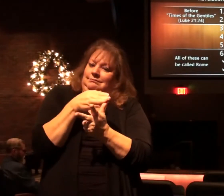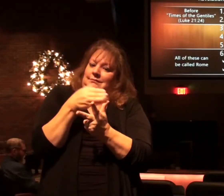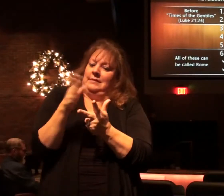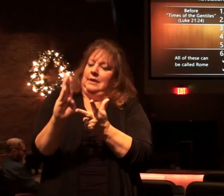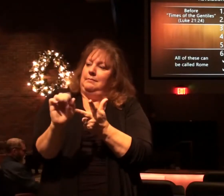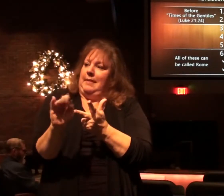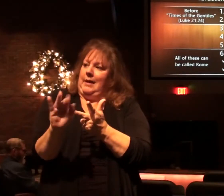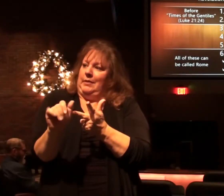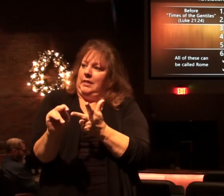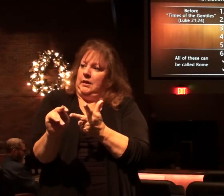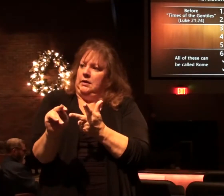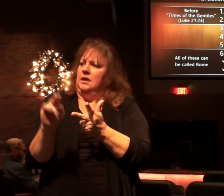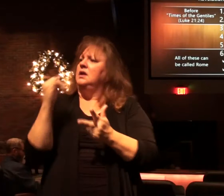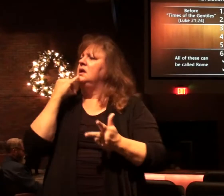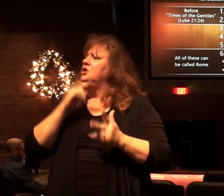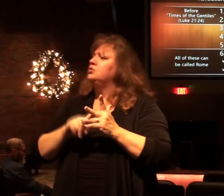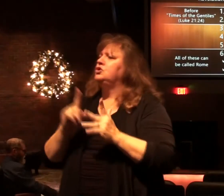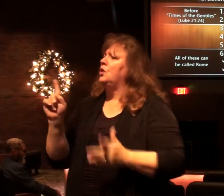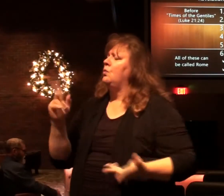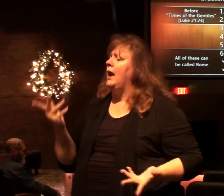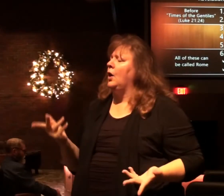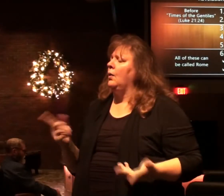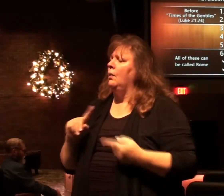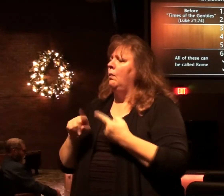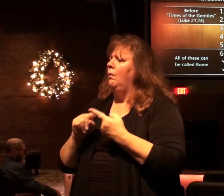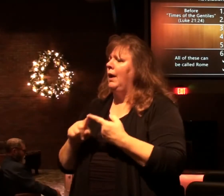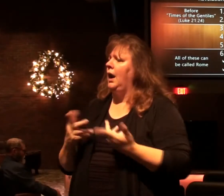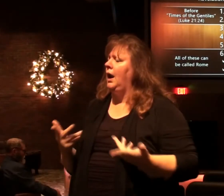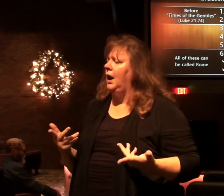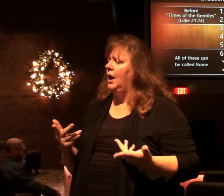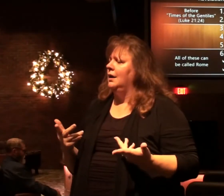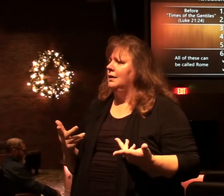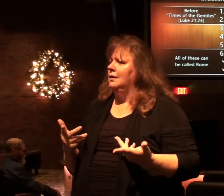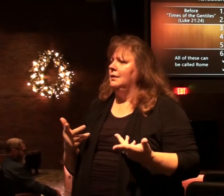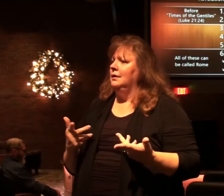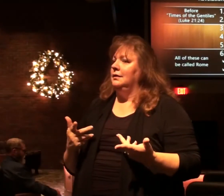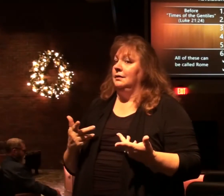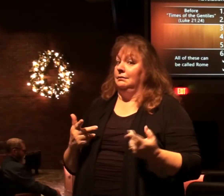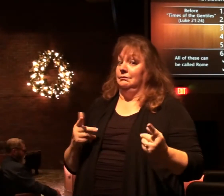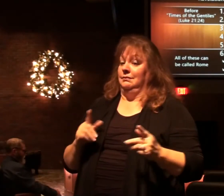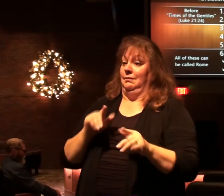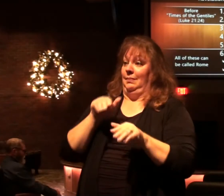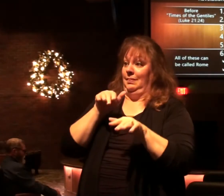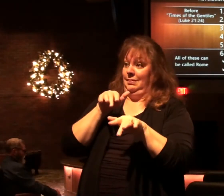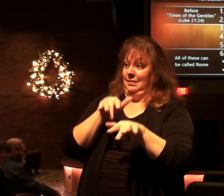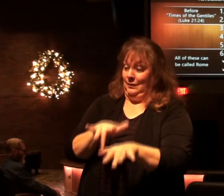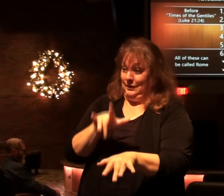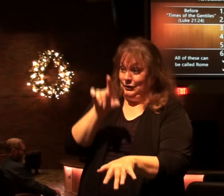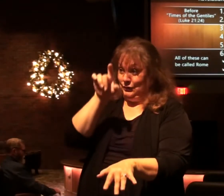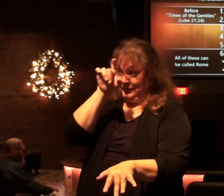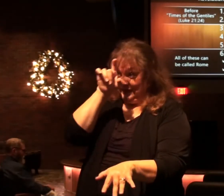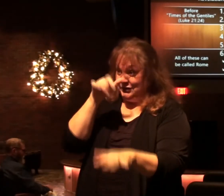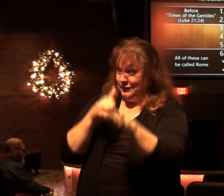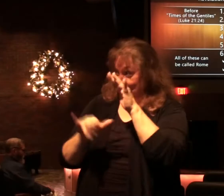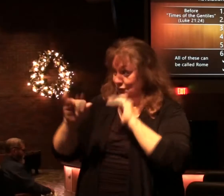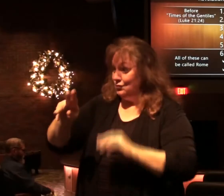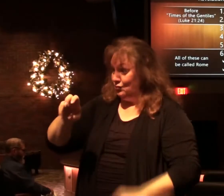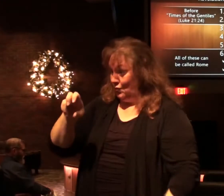Where did Israel start as a nation? Well, they went down into Egypt under